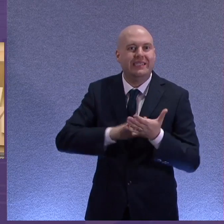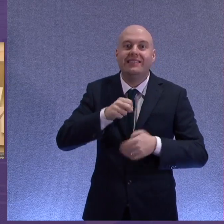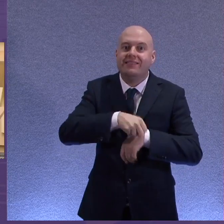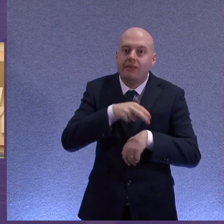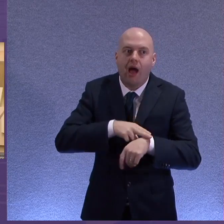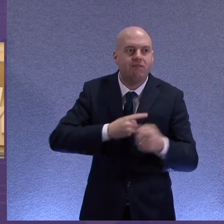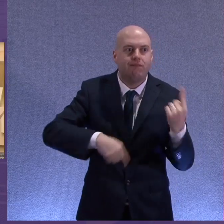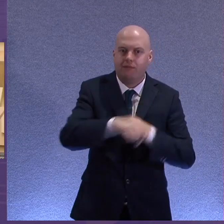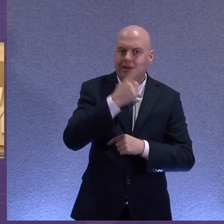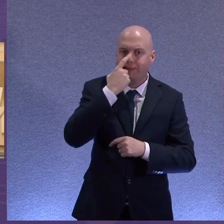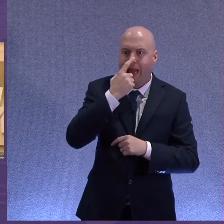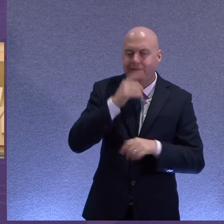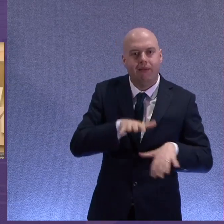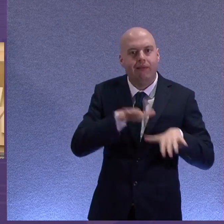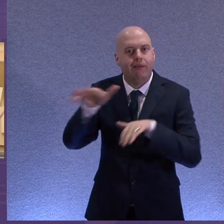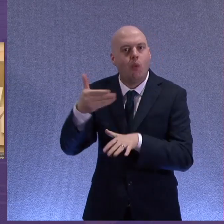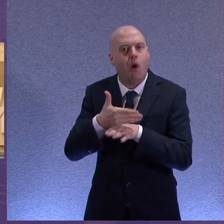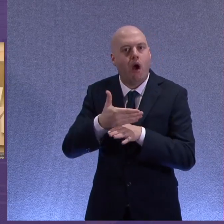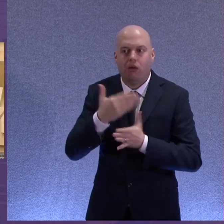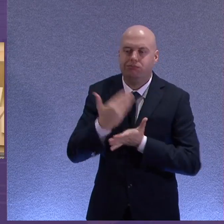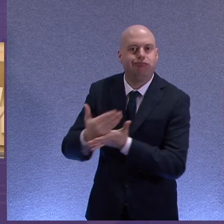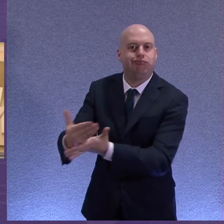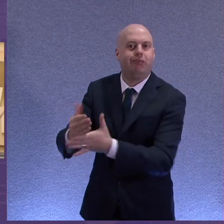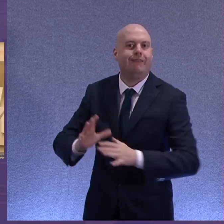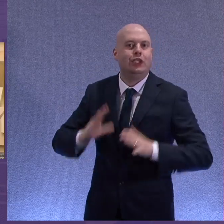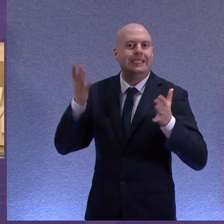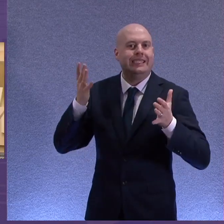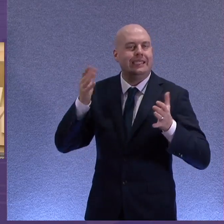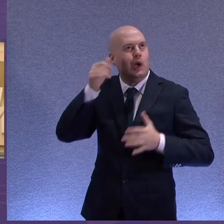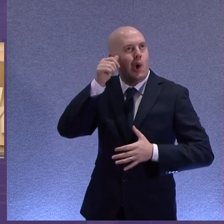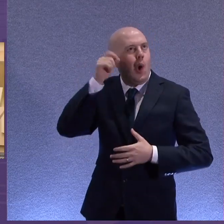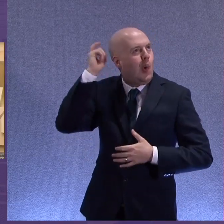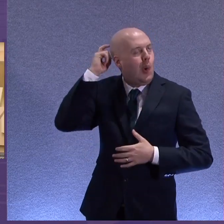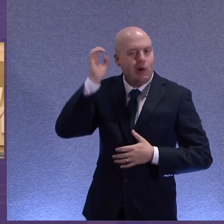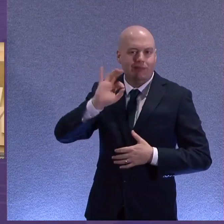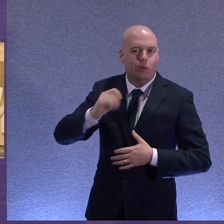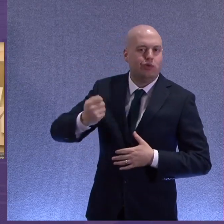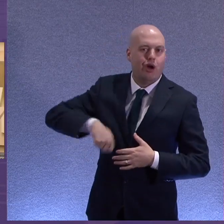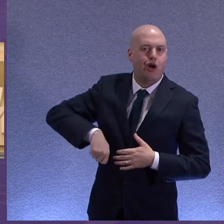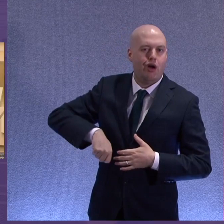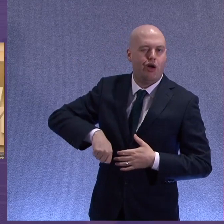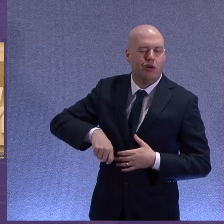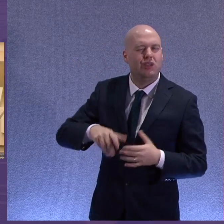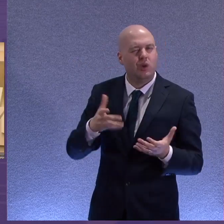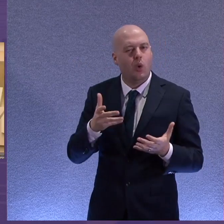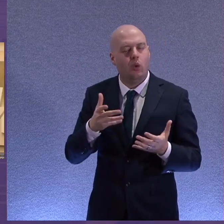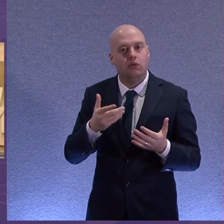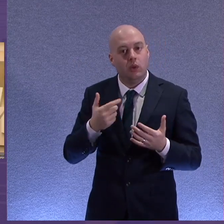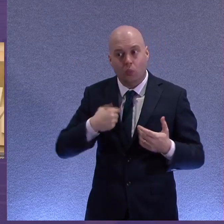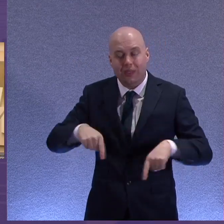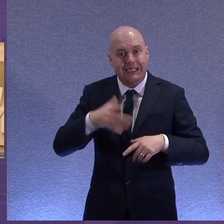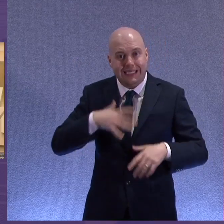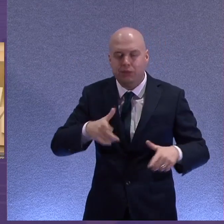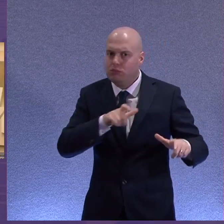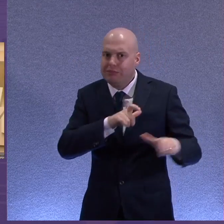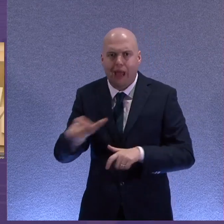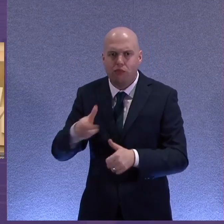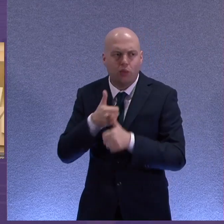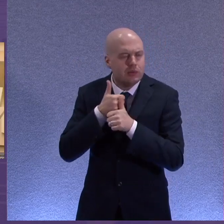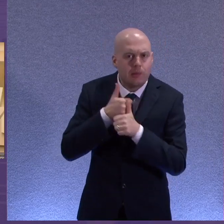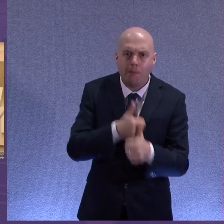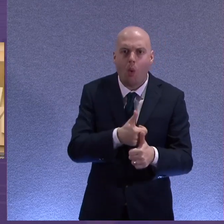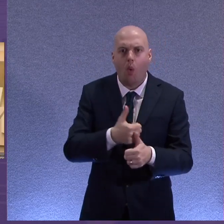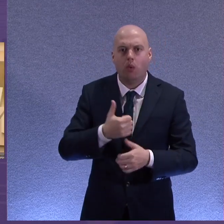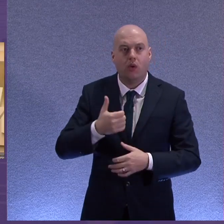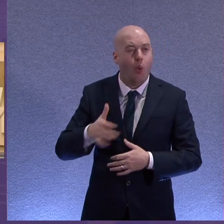examples of how we will absolutely do everything we can to support our frontline workers. And most of us will be able